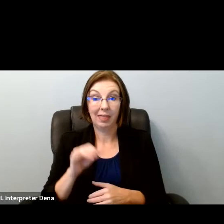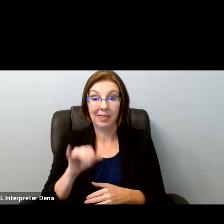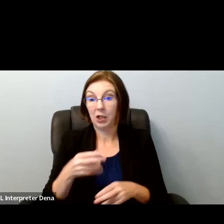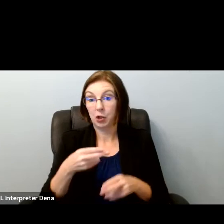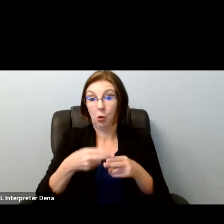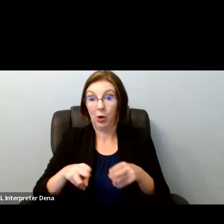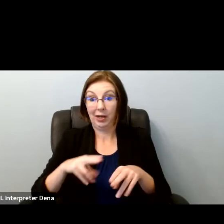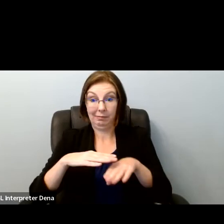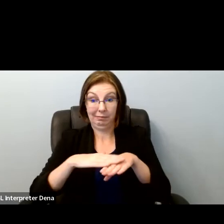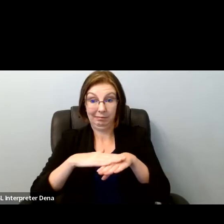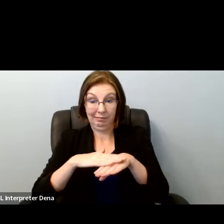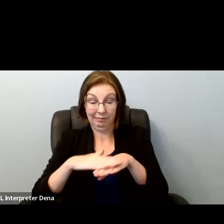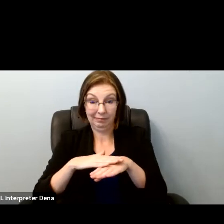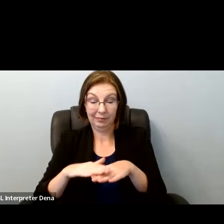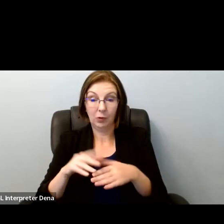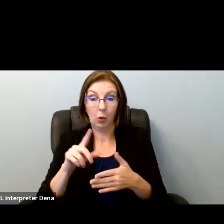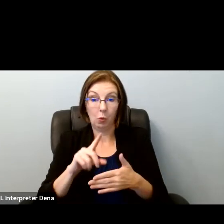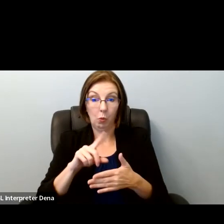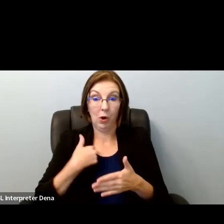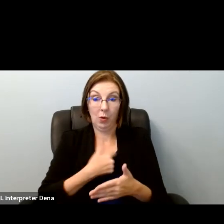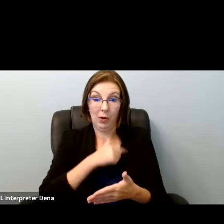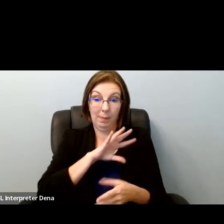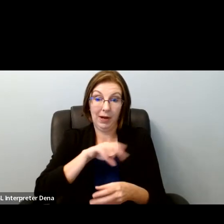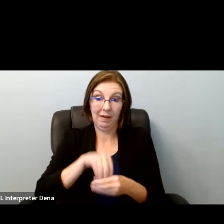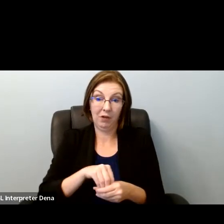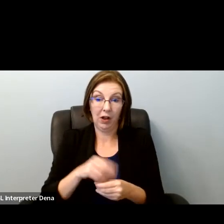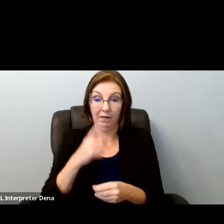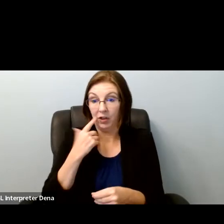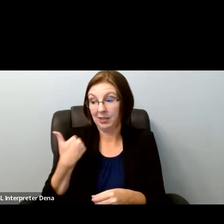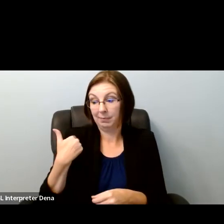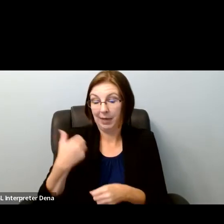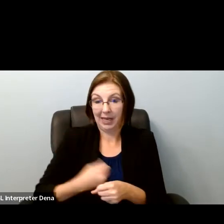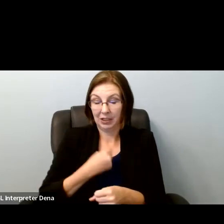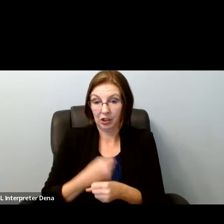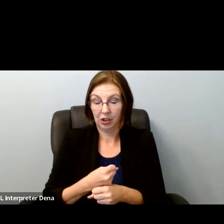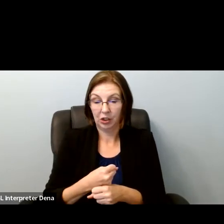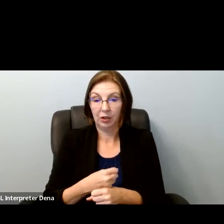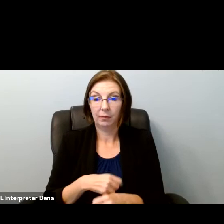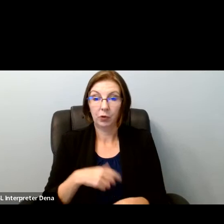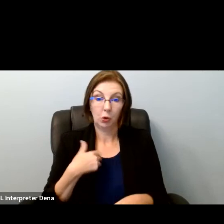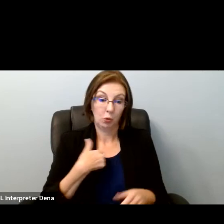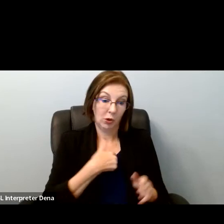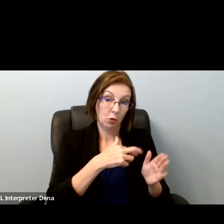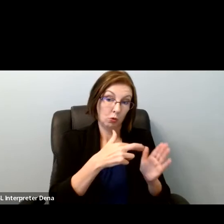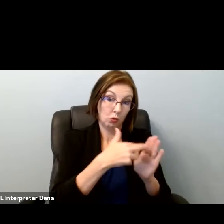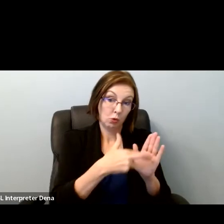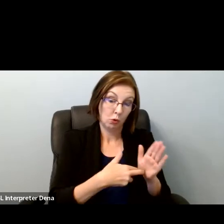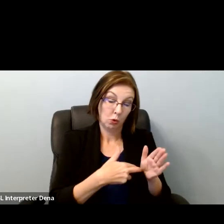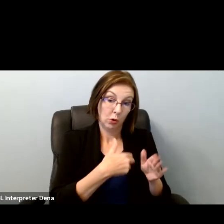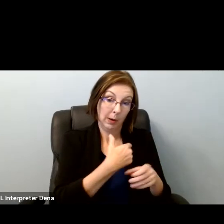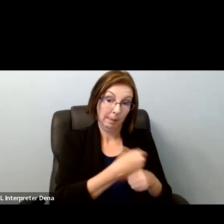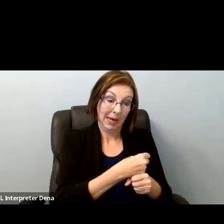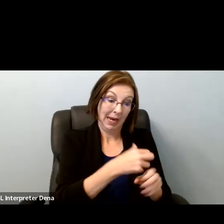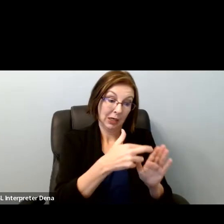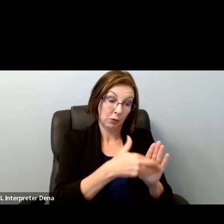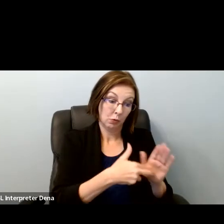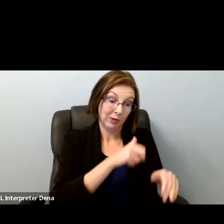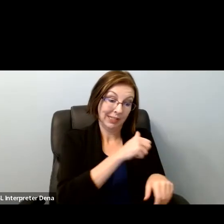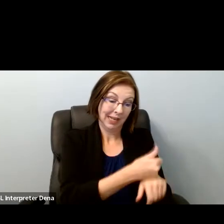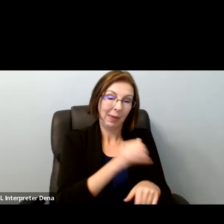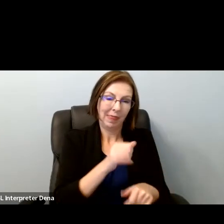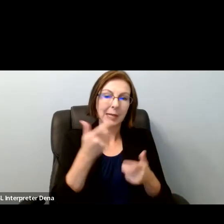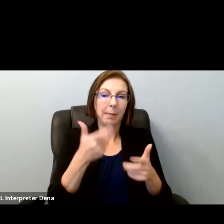the work that the Access Board has been involved in over the last year, rulemaking being a big portion of the work we